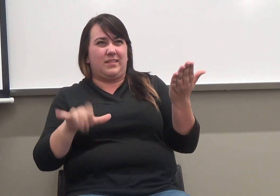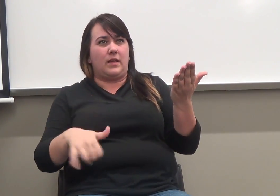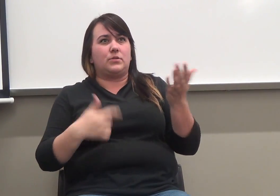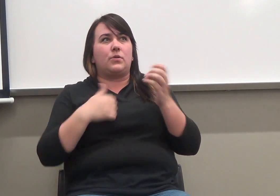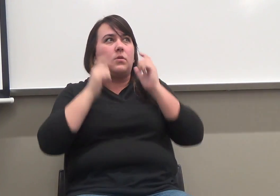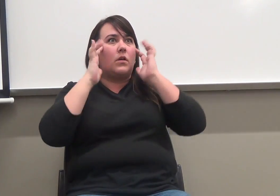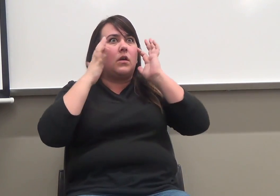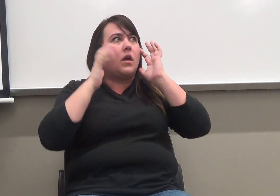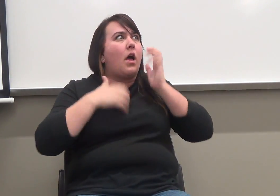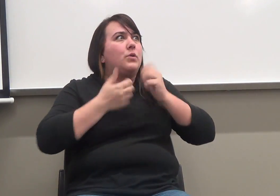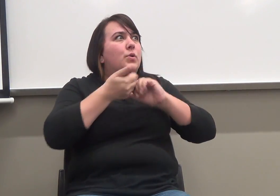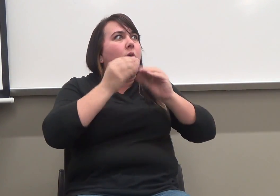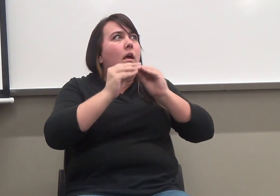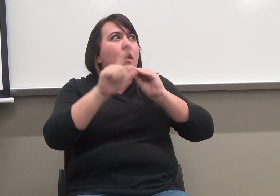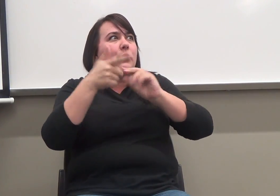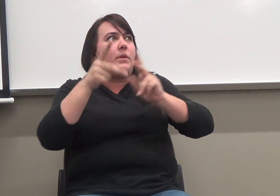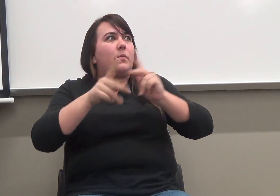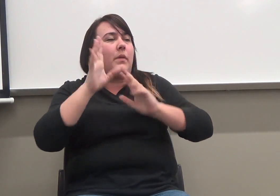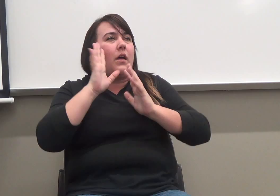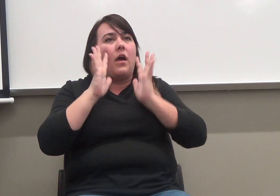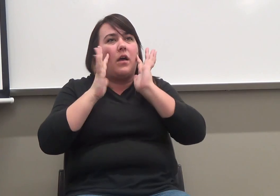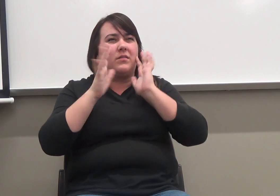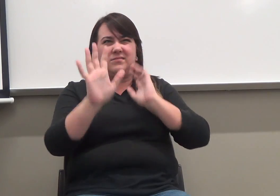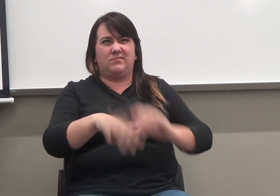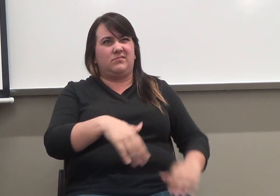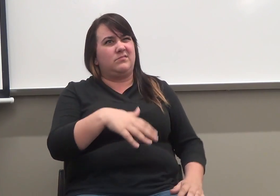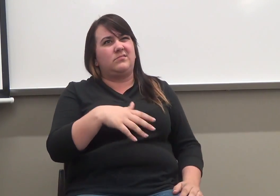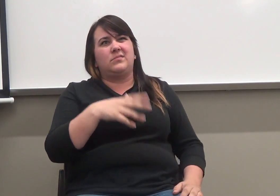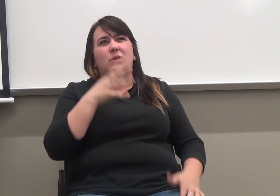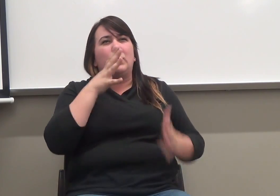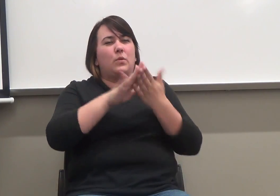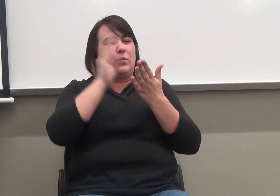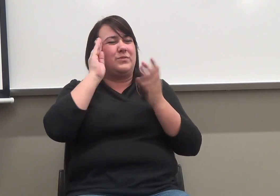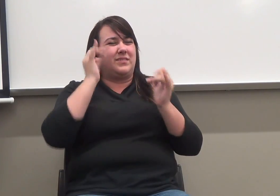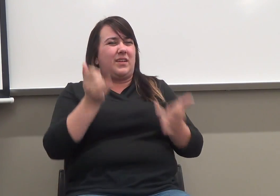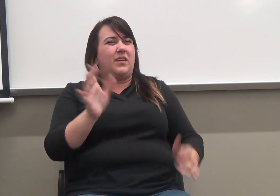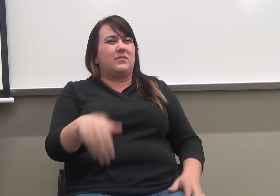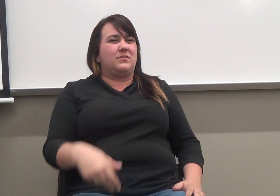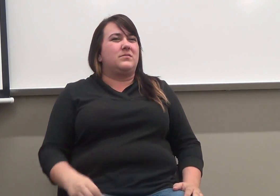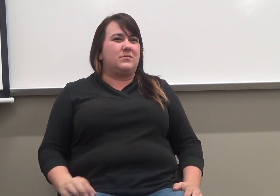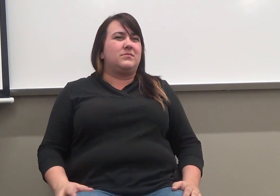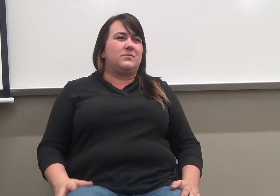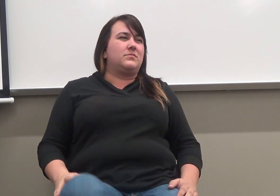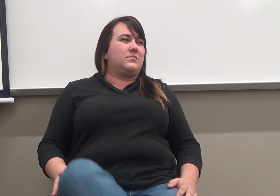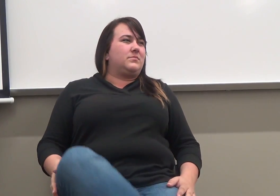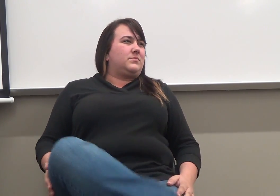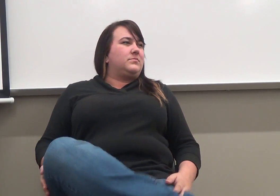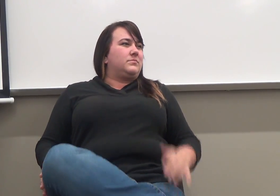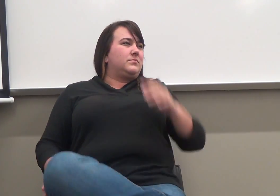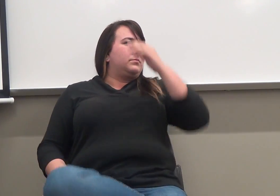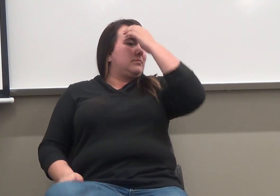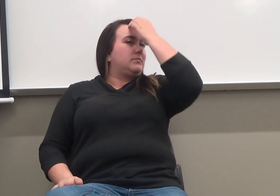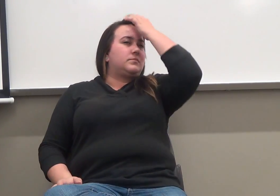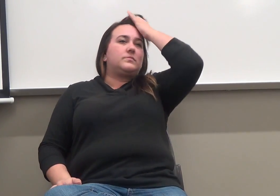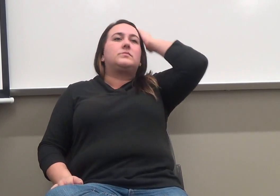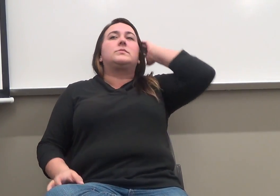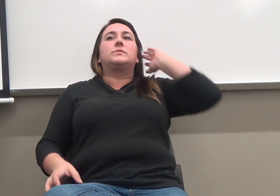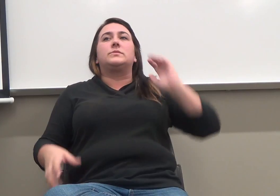to edit somebody else's paper. That's what we're going to learn how to do. Okay, so let me take some roll.